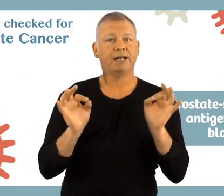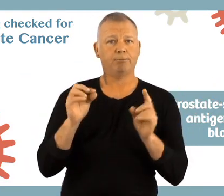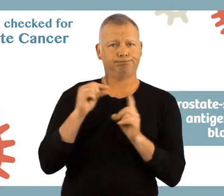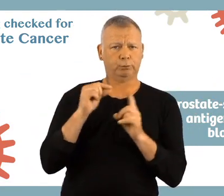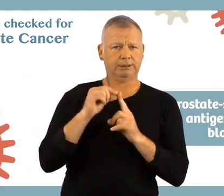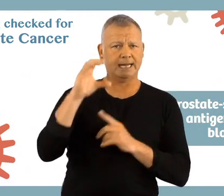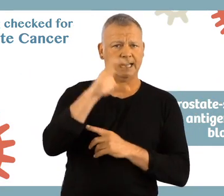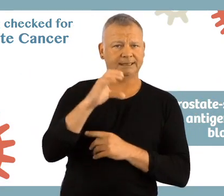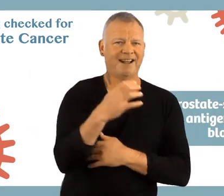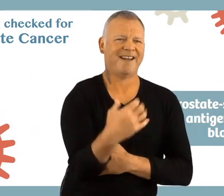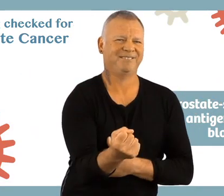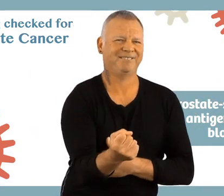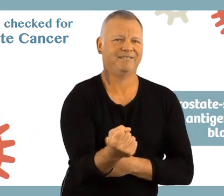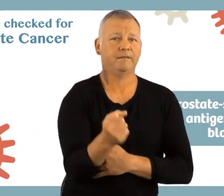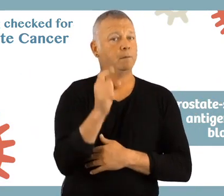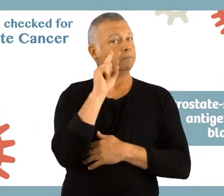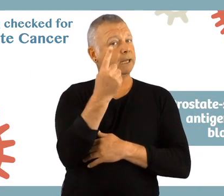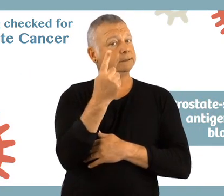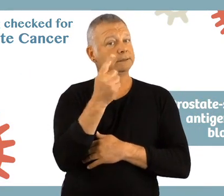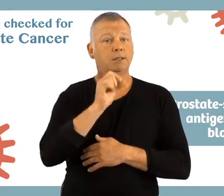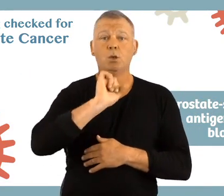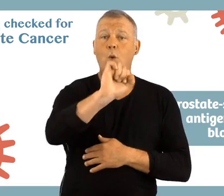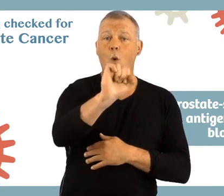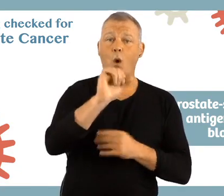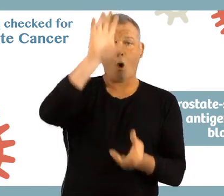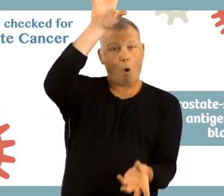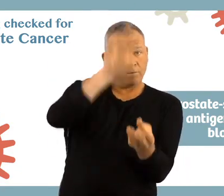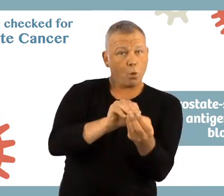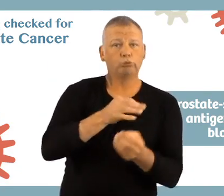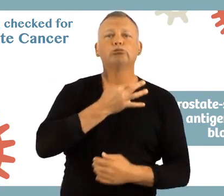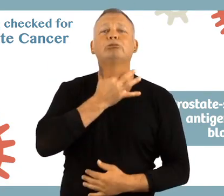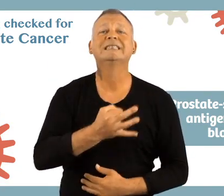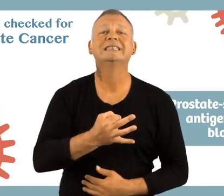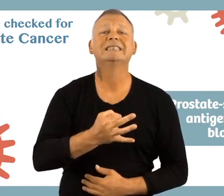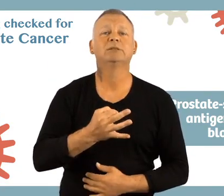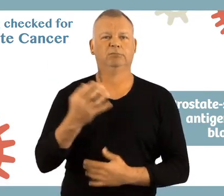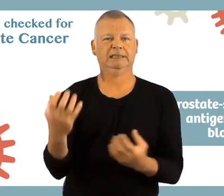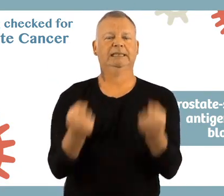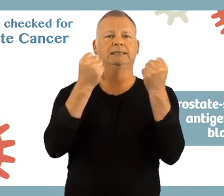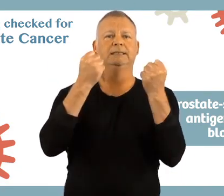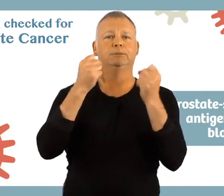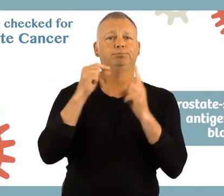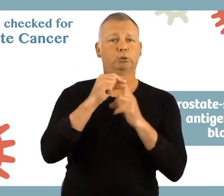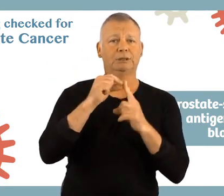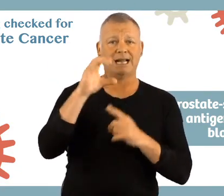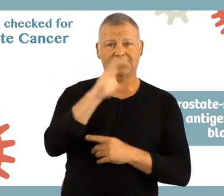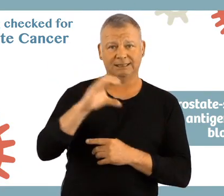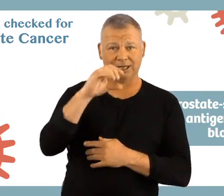However, your overall risk of having prostate cancer is higher if you have a higher level of PSA than normal.